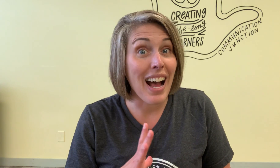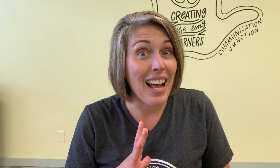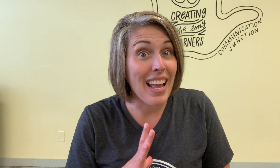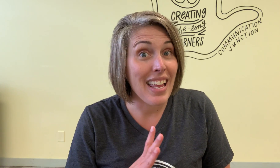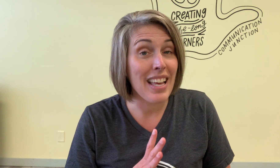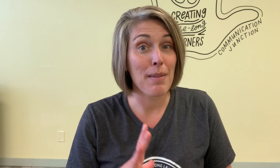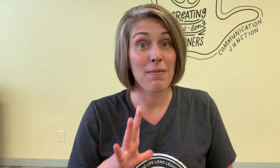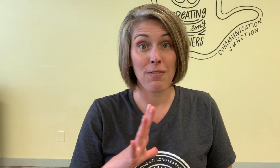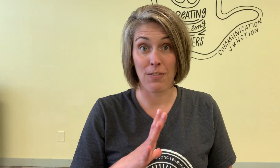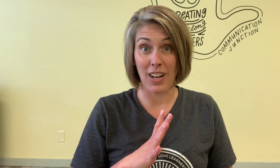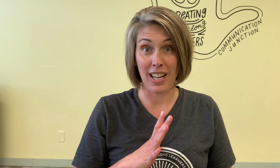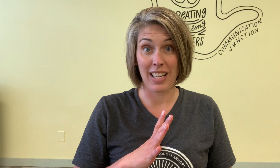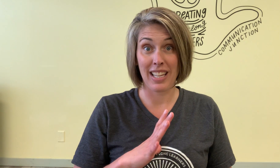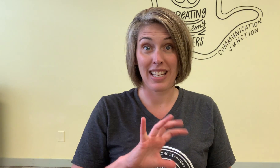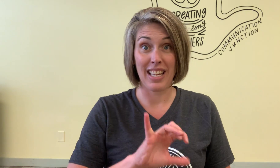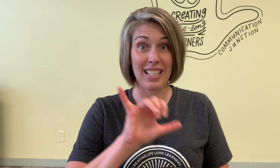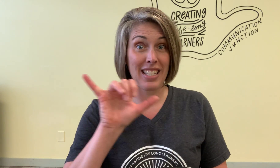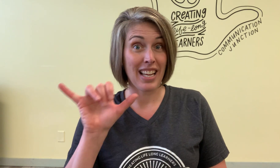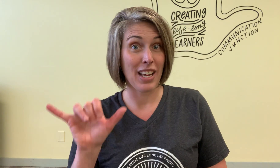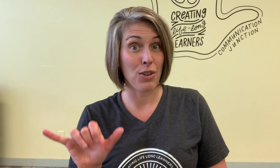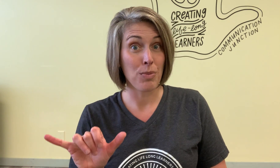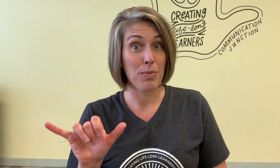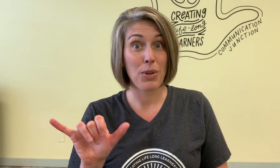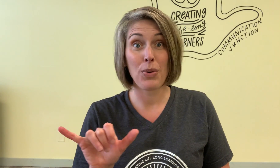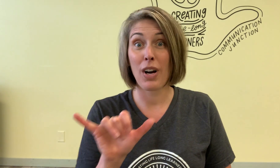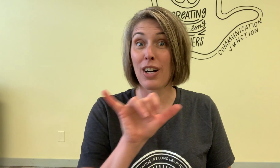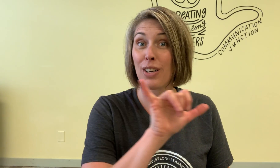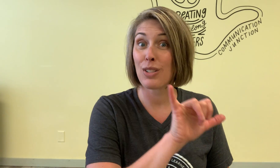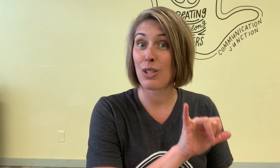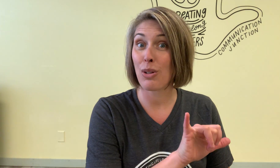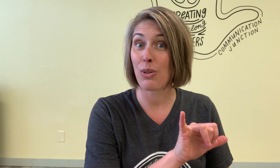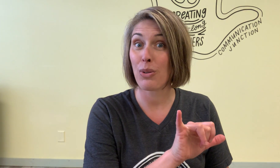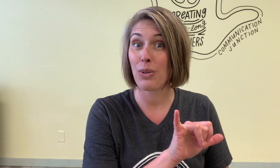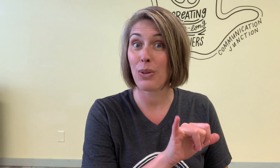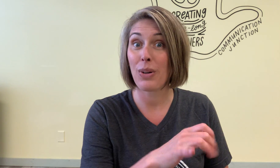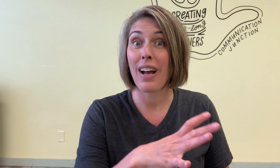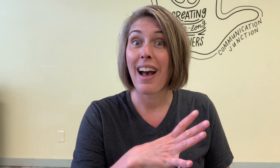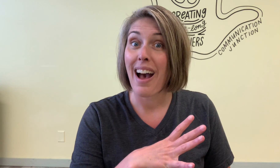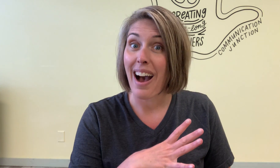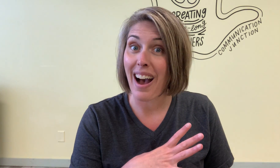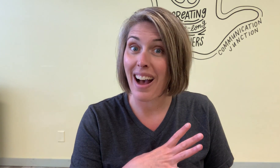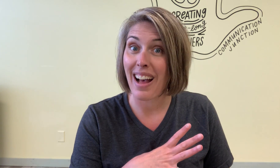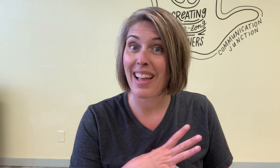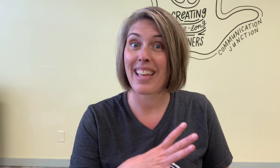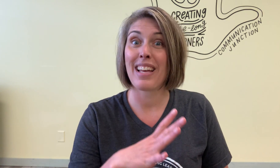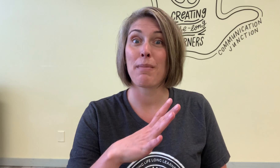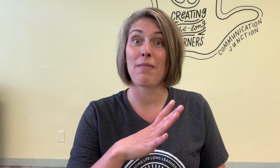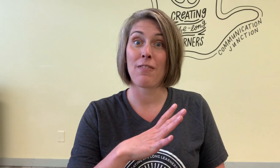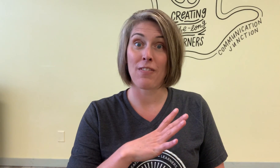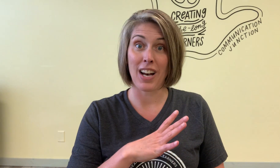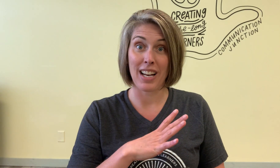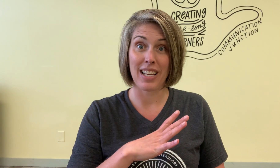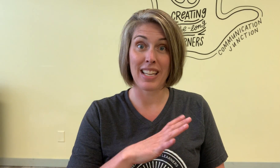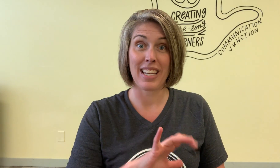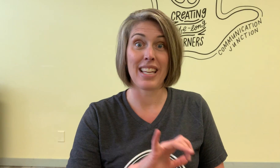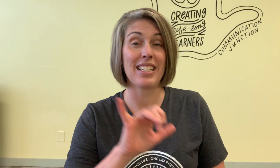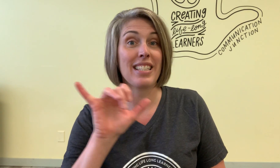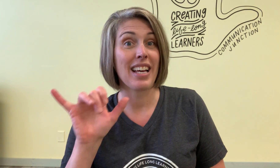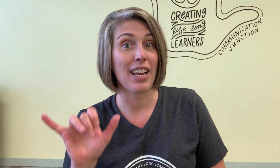I am fine and I hope you are too. I am fine and I